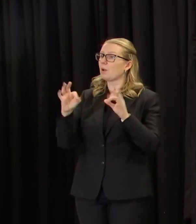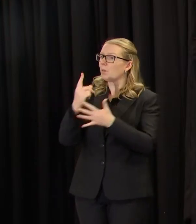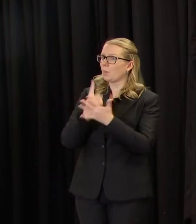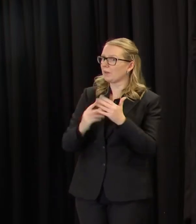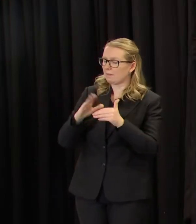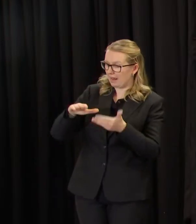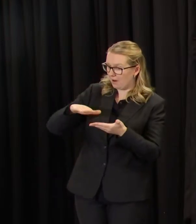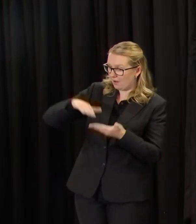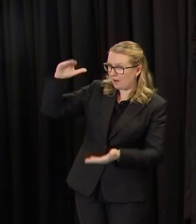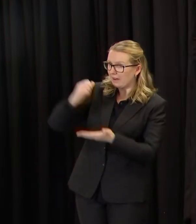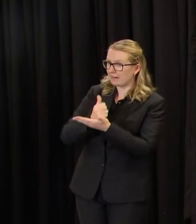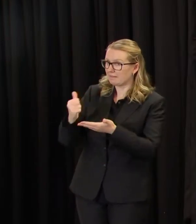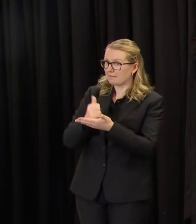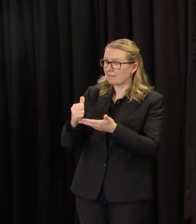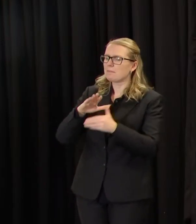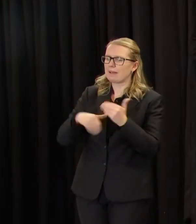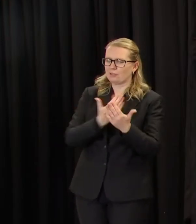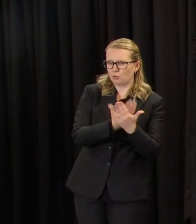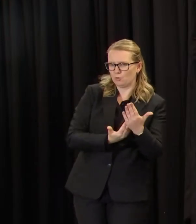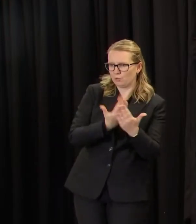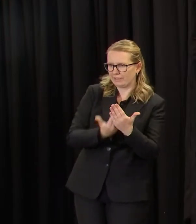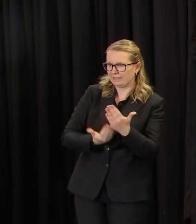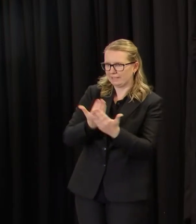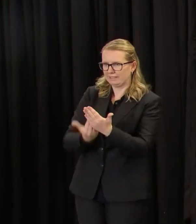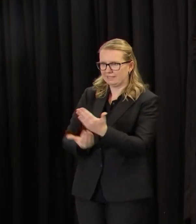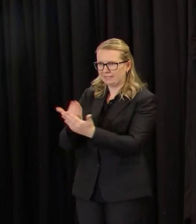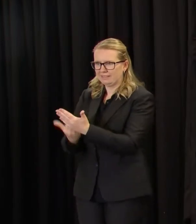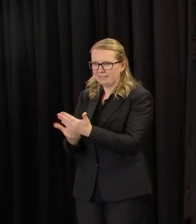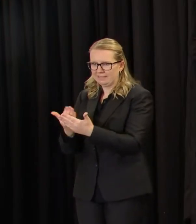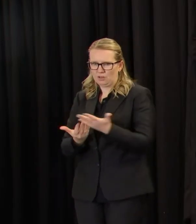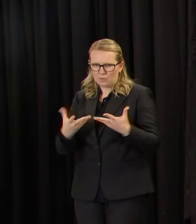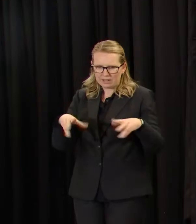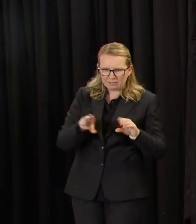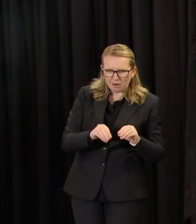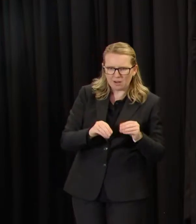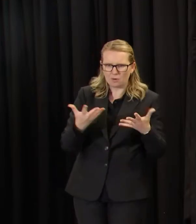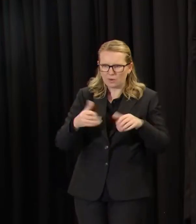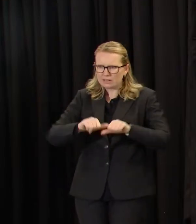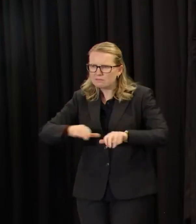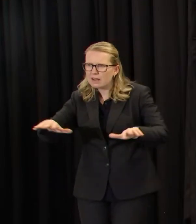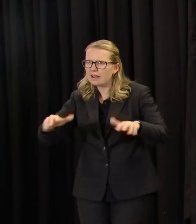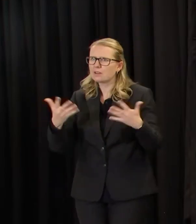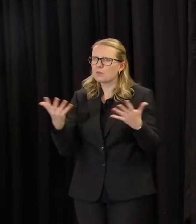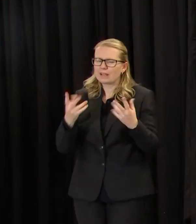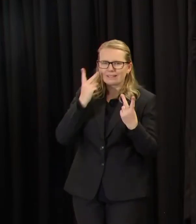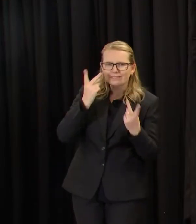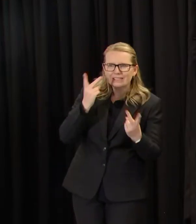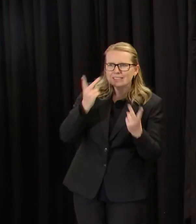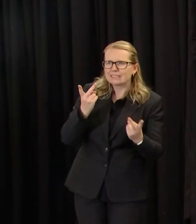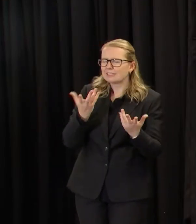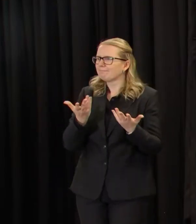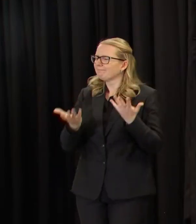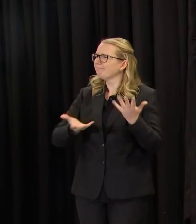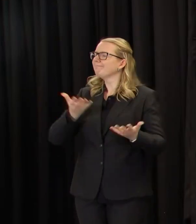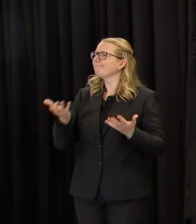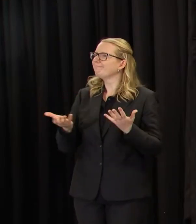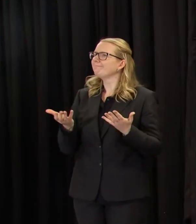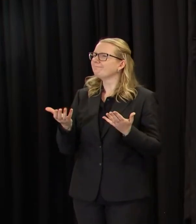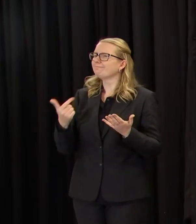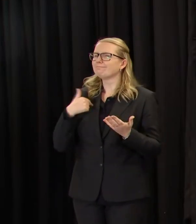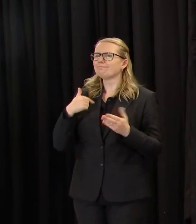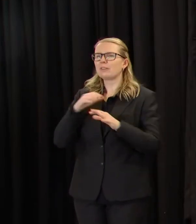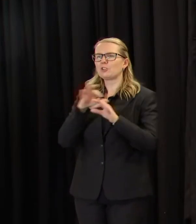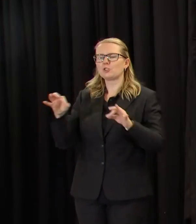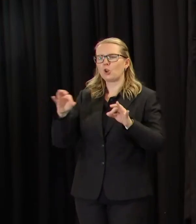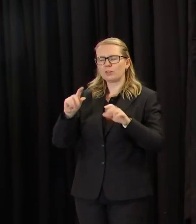and the story behind each of those numbers. And we've gone through that, I think, many times with you. It is about where they've been in the community. Again, I'm not here today to provide public